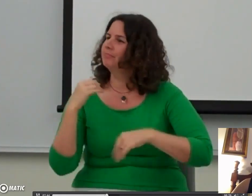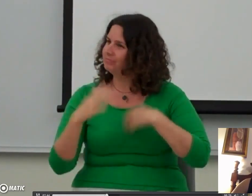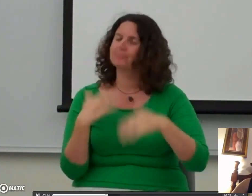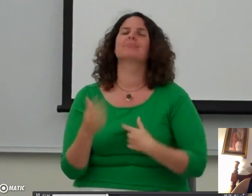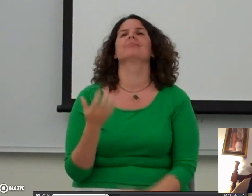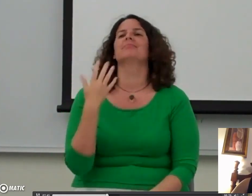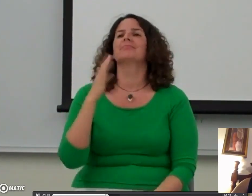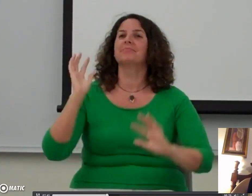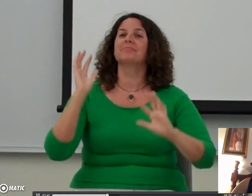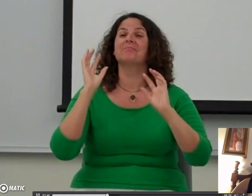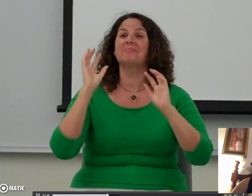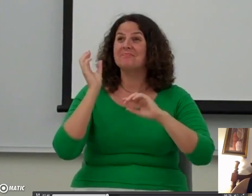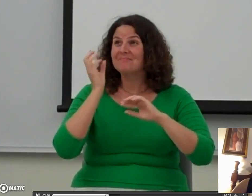sleep. So everything was perfect.